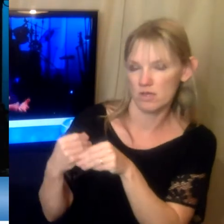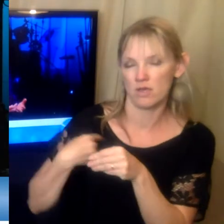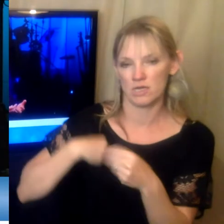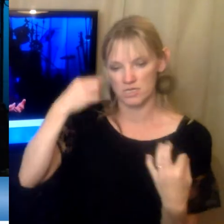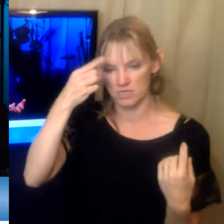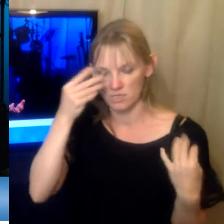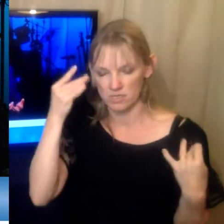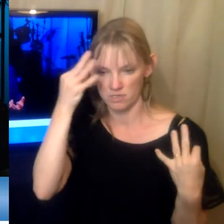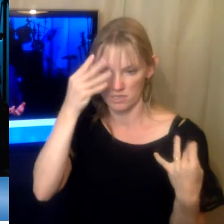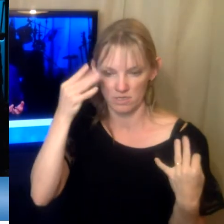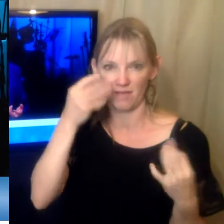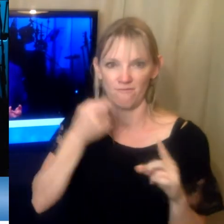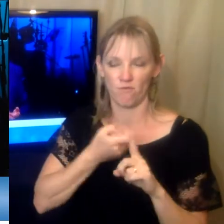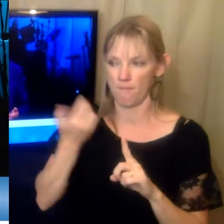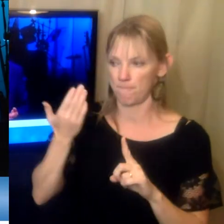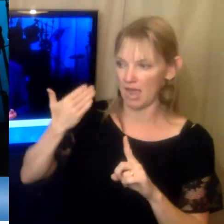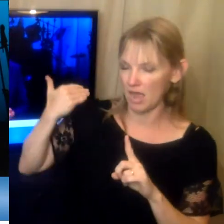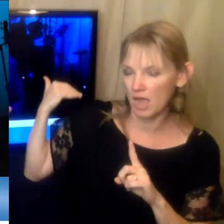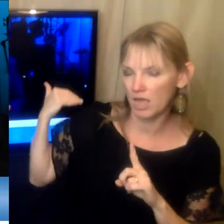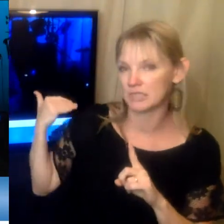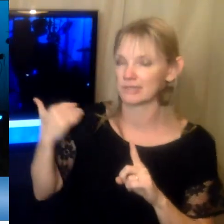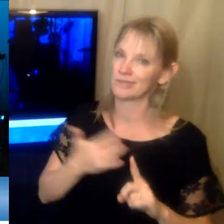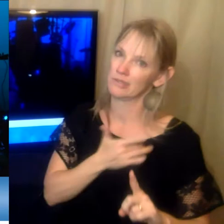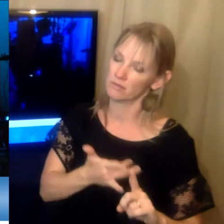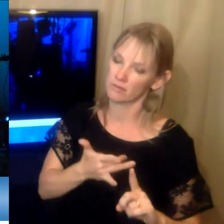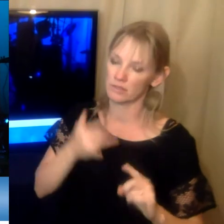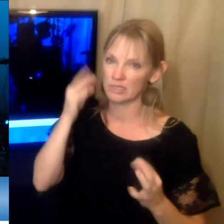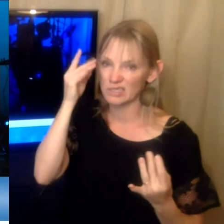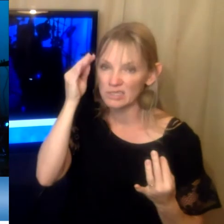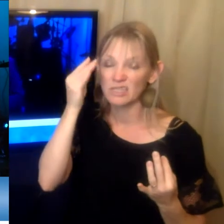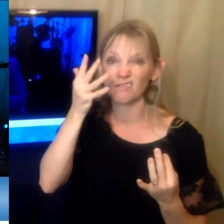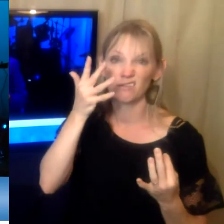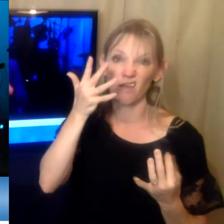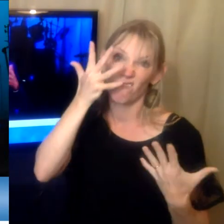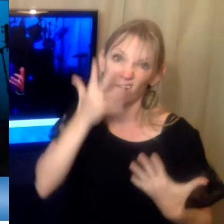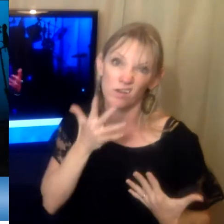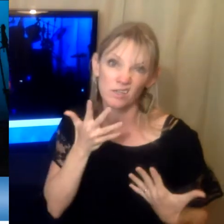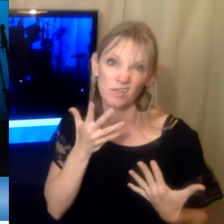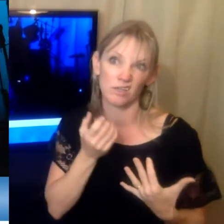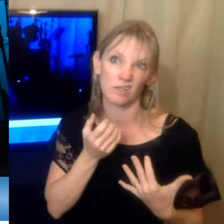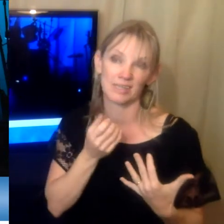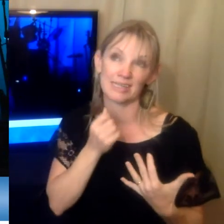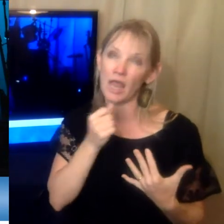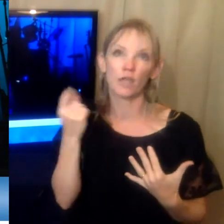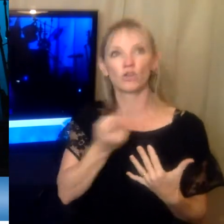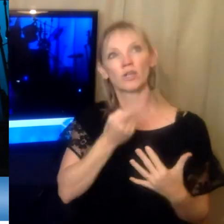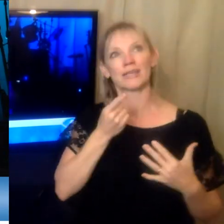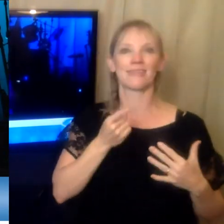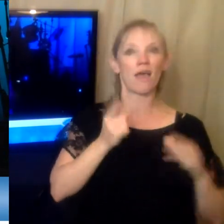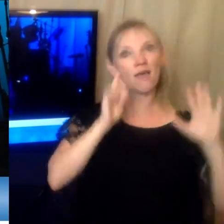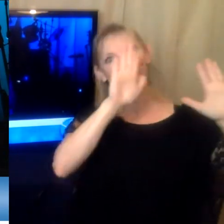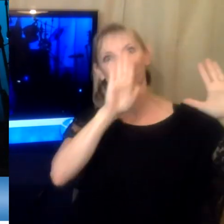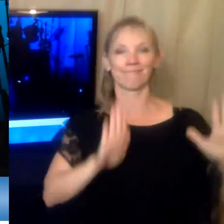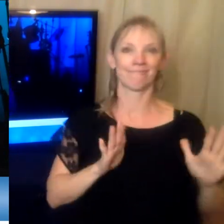rehash so much from the past. Usually, sadly enough, it's not just the glories and beauties, but it's often accentuated